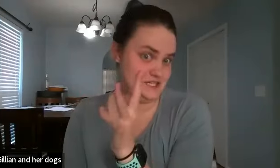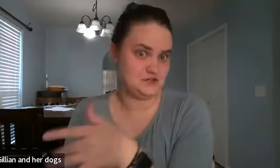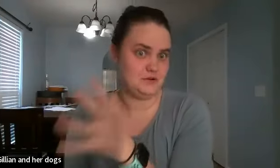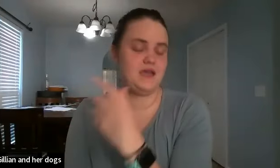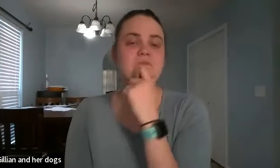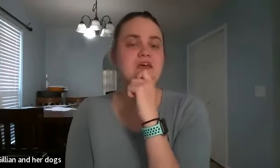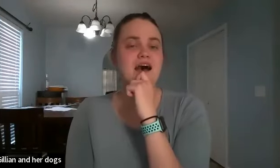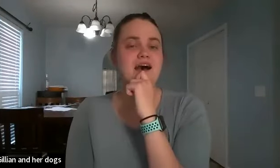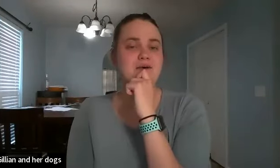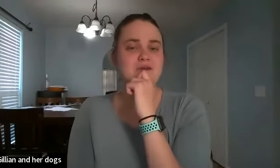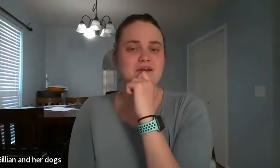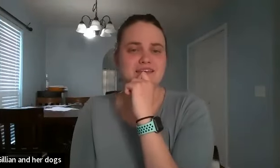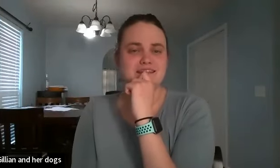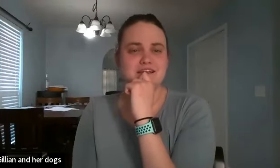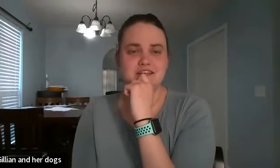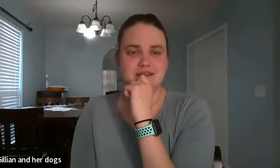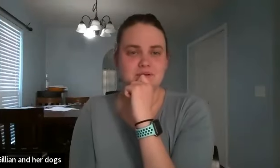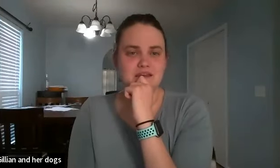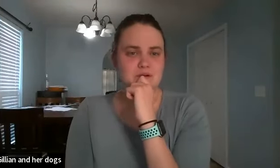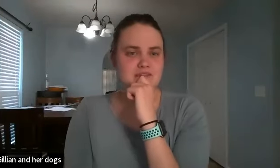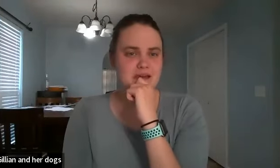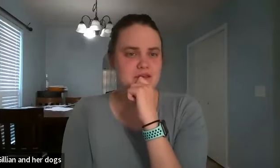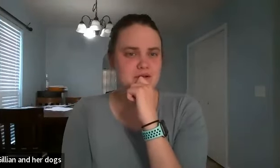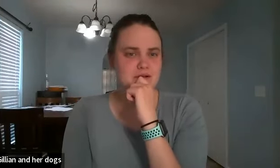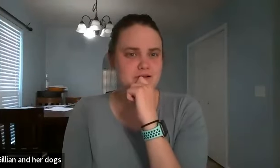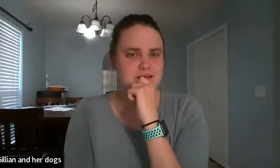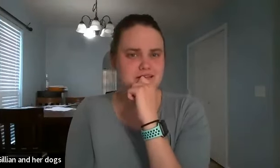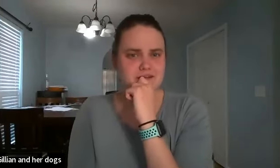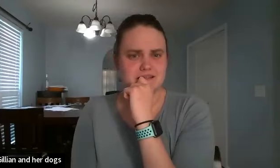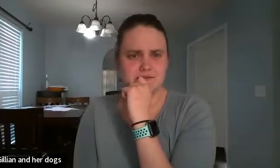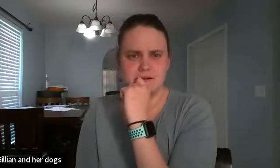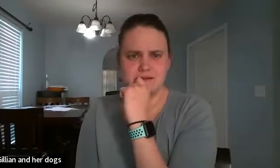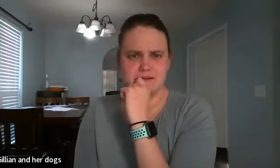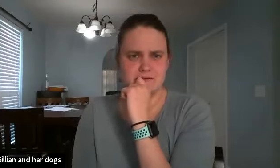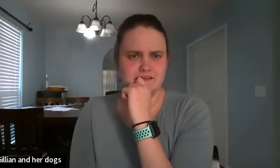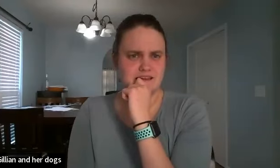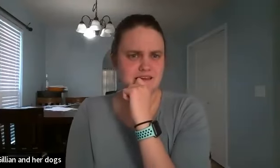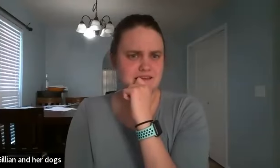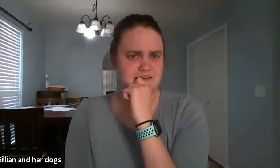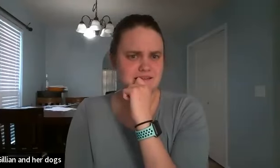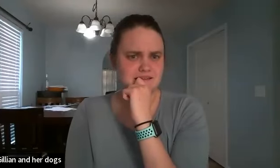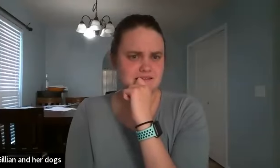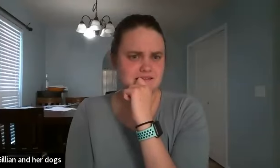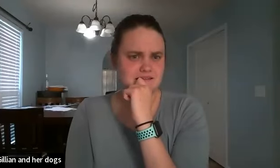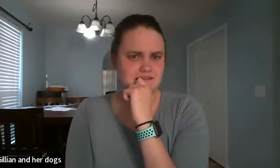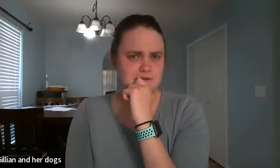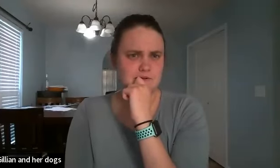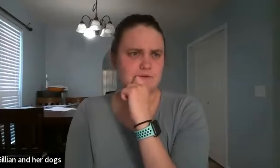teacher, okay? Isn't a guinea pig, wouldn't that be identified as a rodent? Or is that, oh, we're